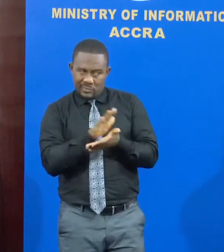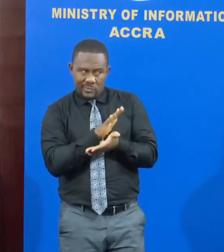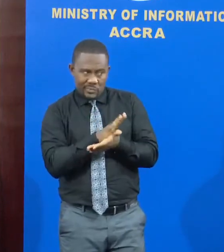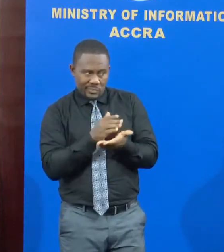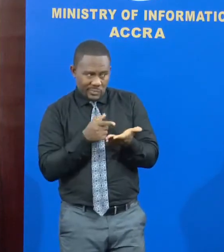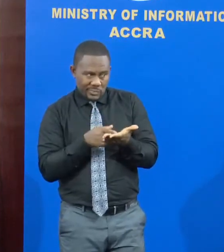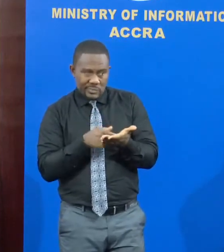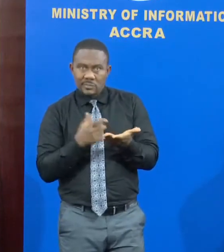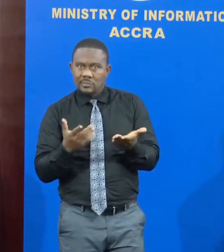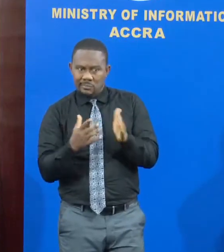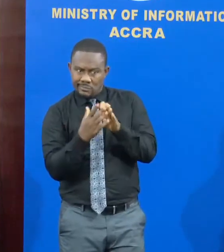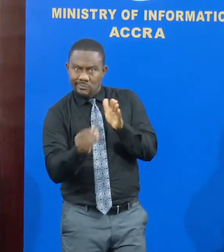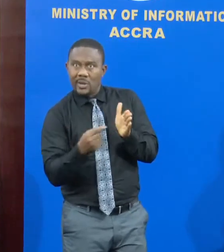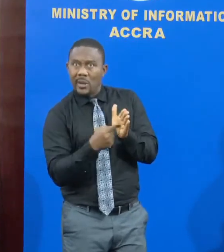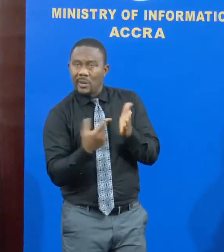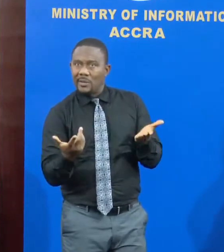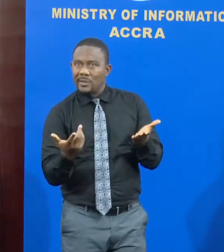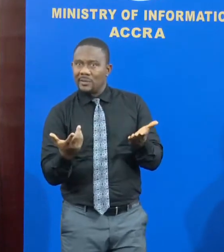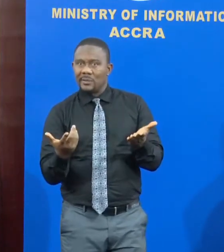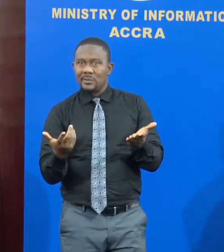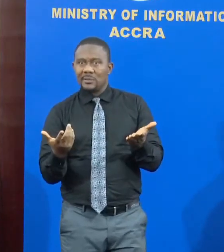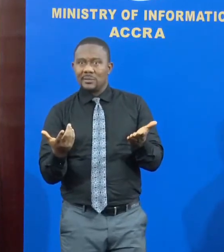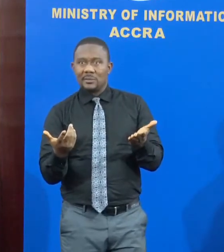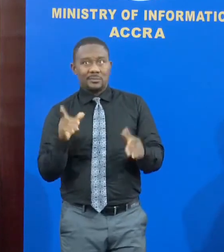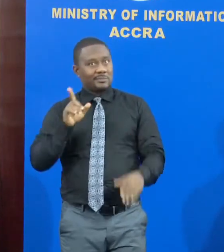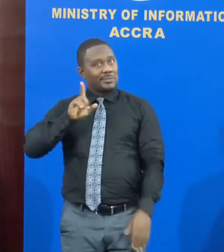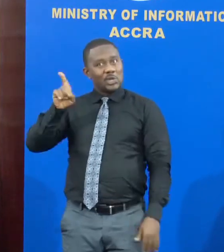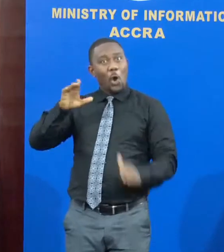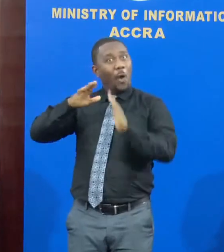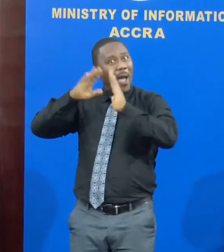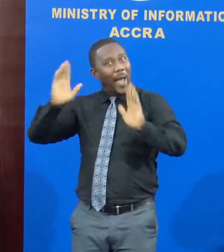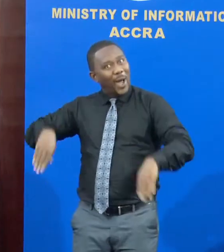be printed and dropped off at